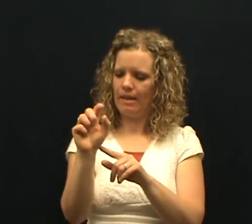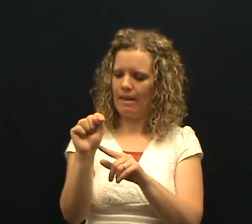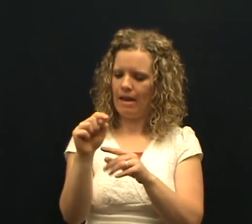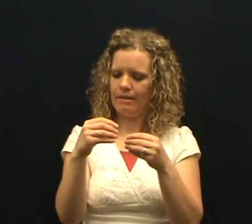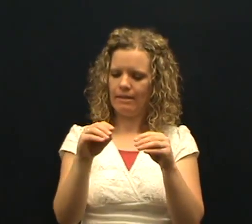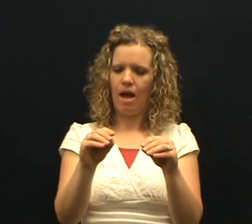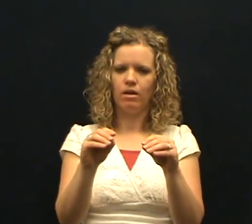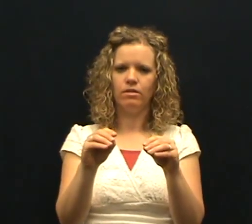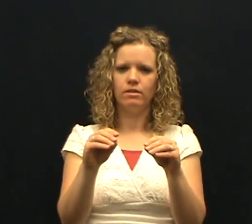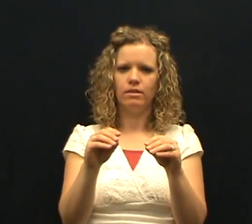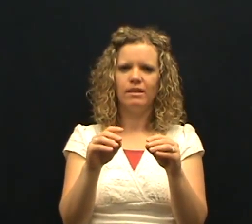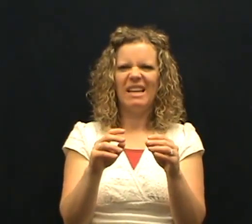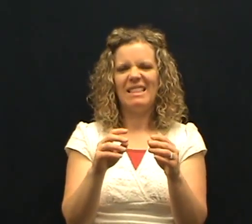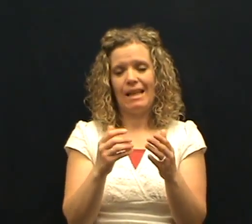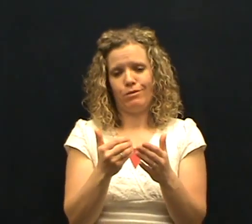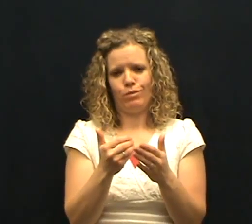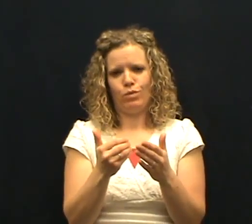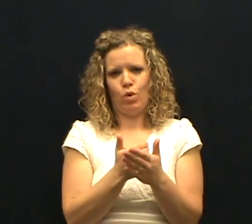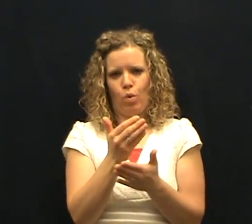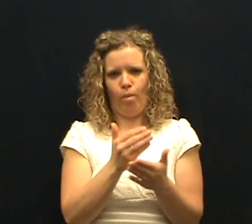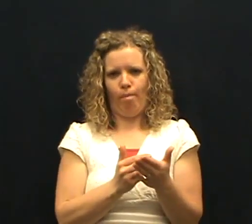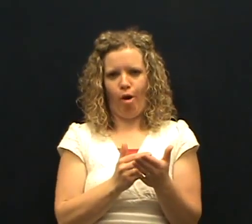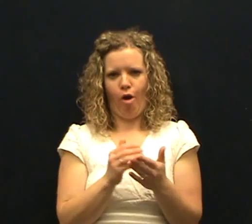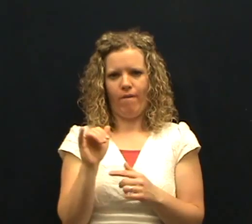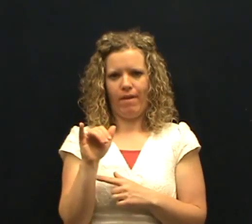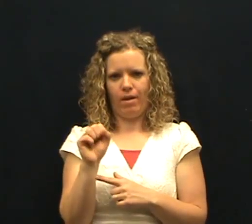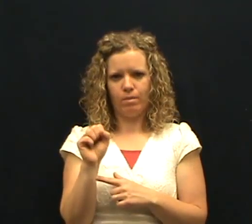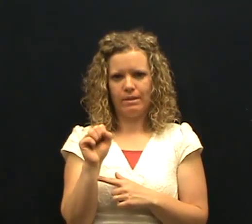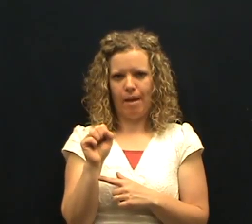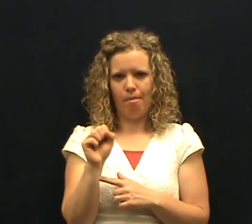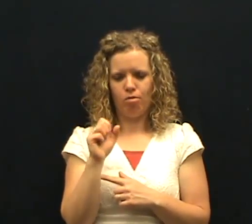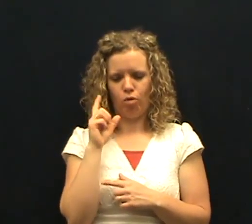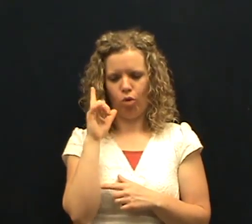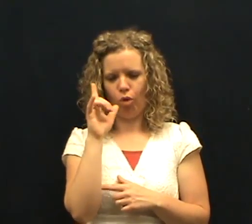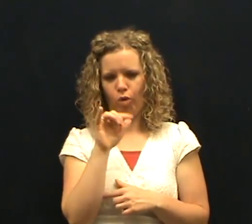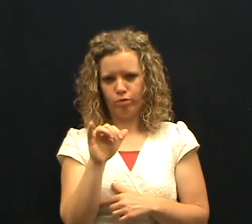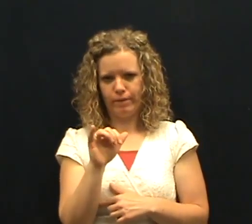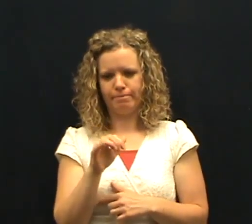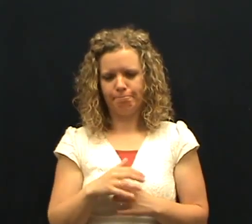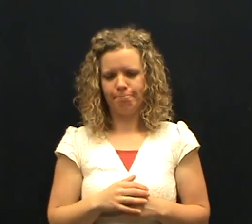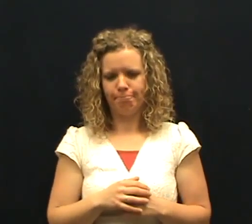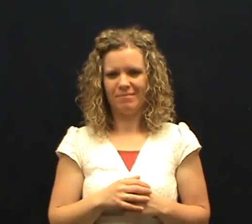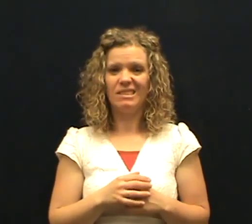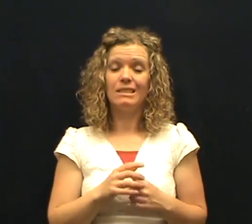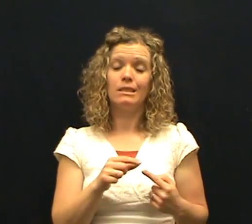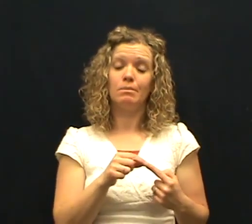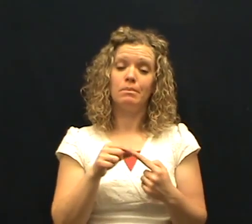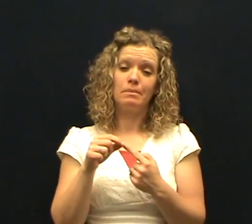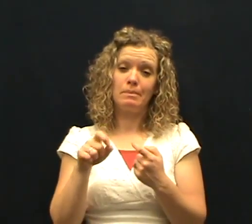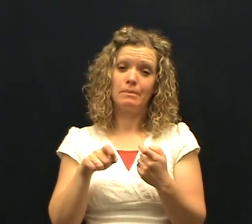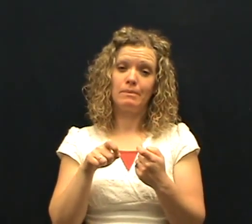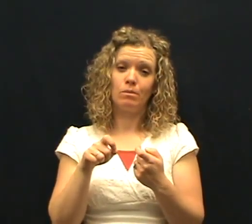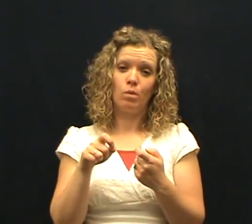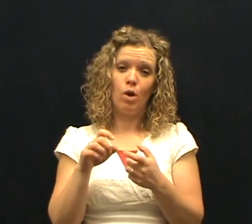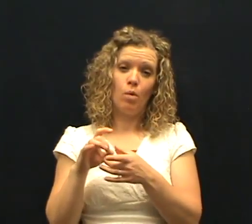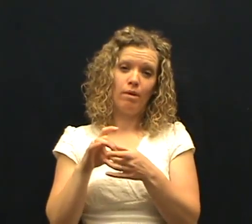new section in our income statement is going to look when we're dealing with sales returns and allowances and